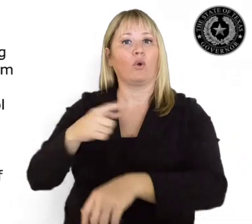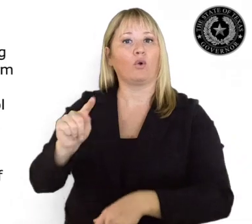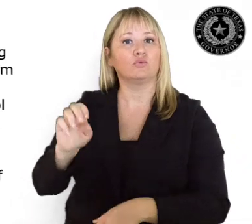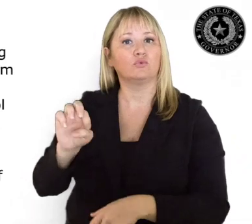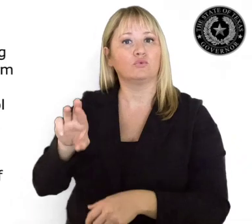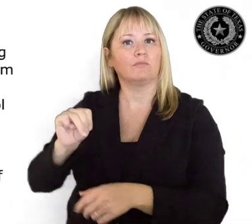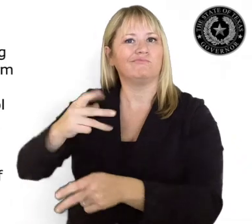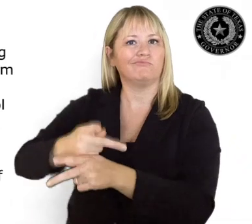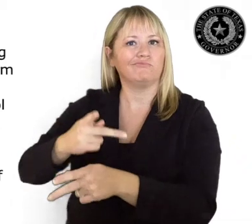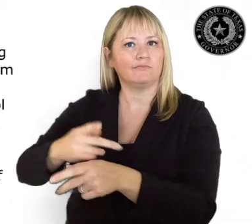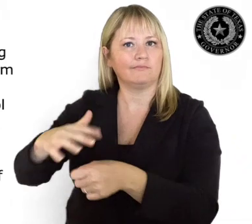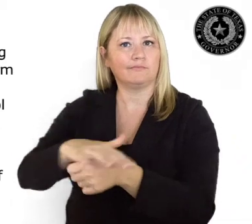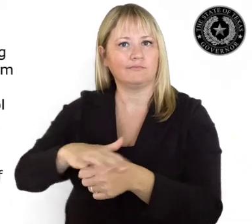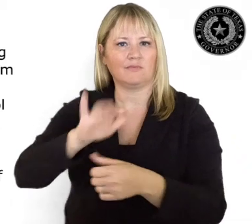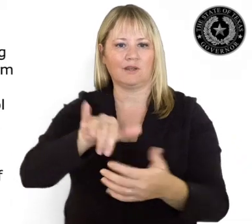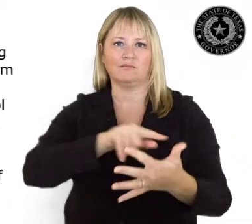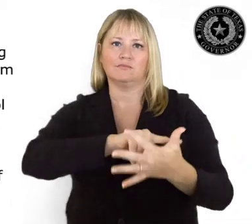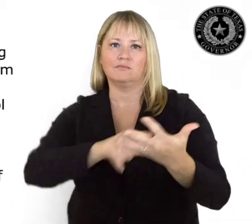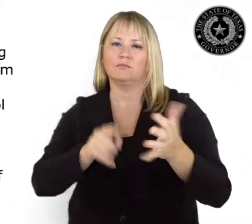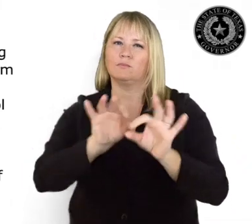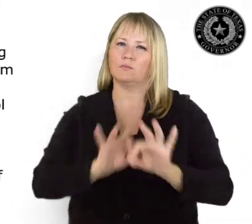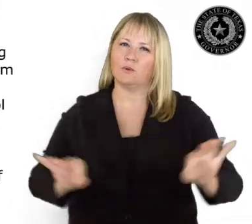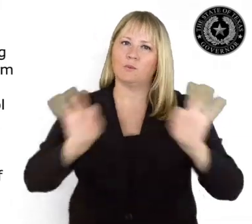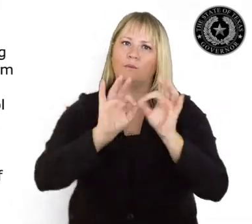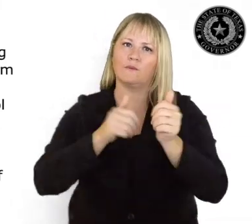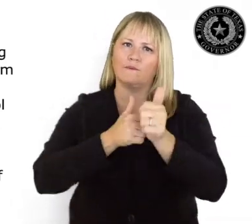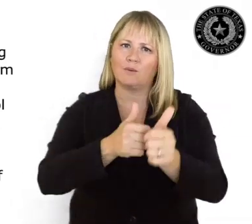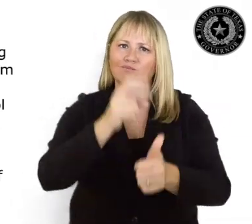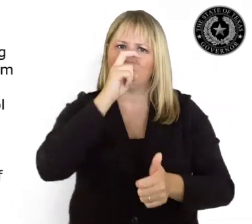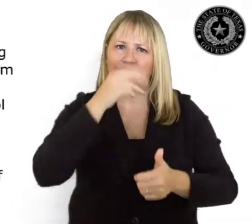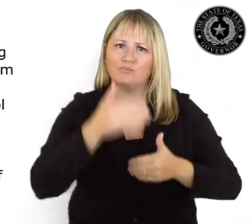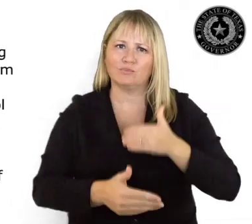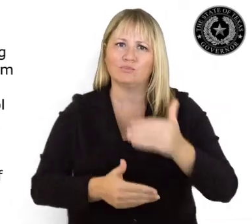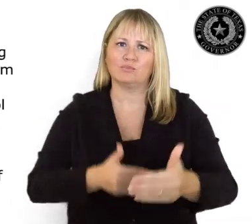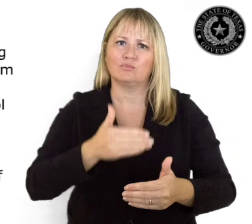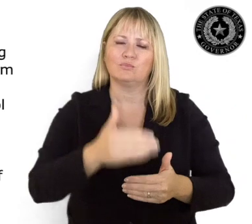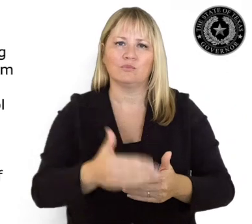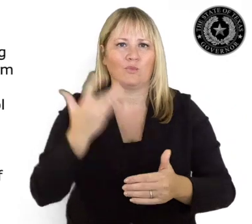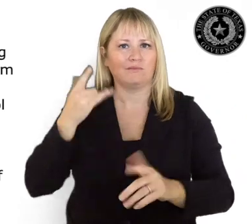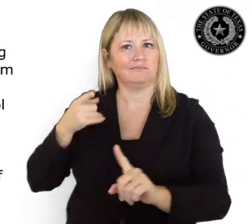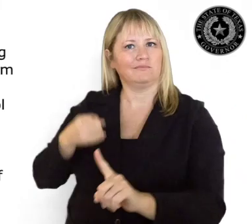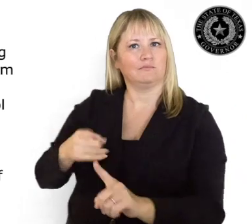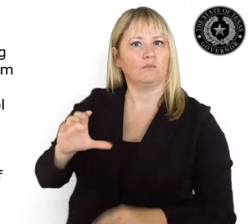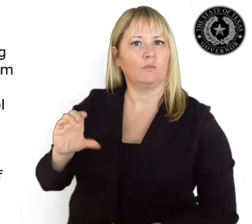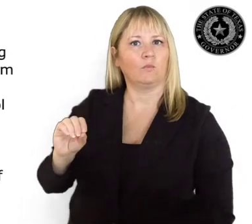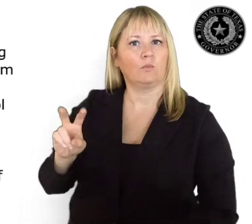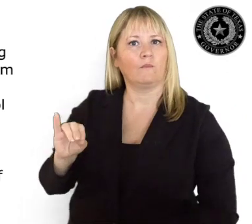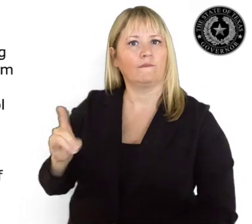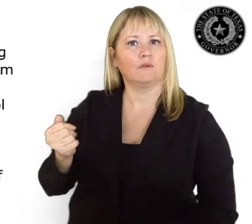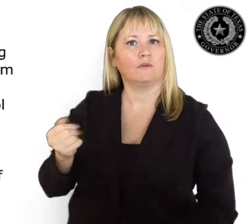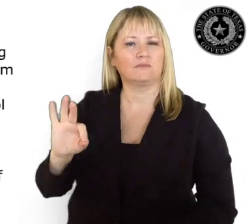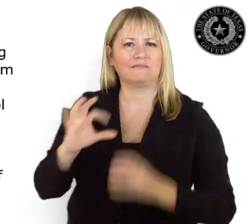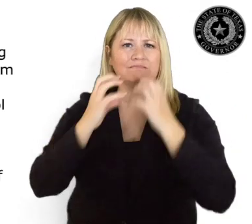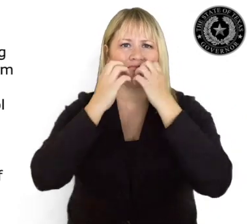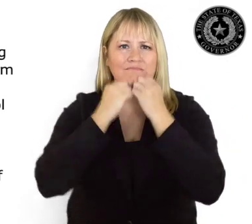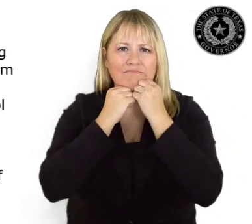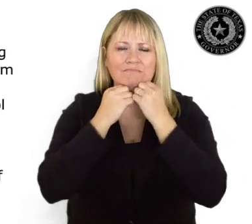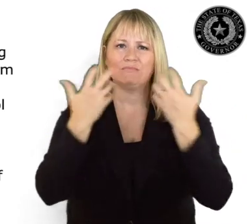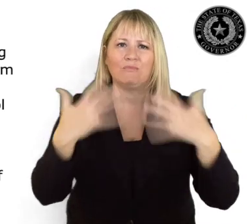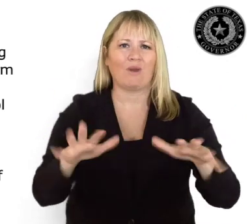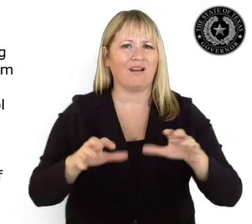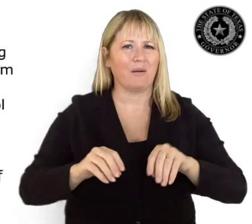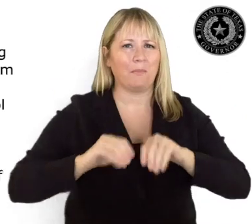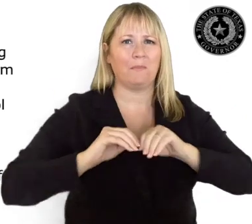control policies and practices set forth by HHSC, including minimizing the movement of staff between